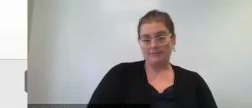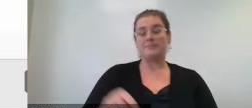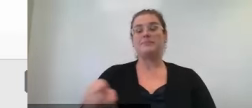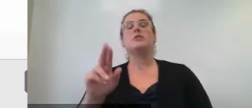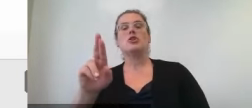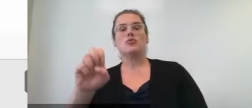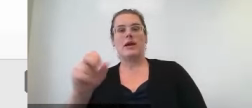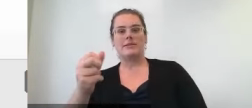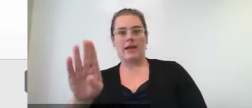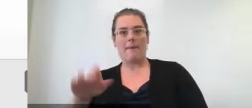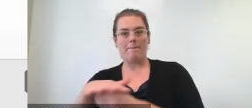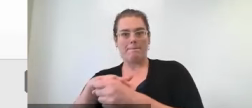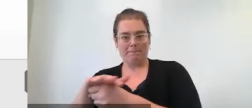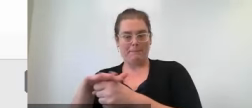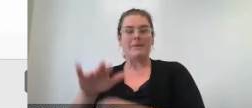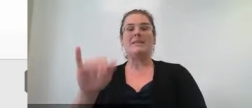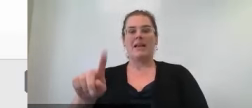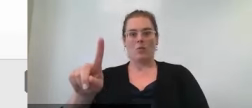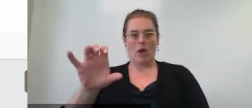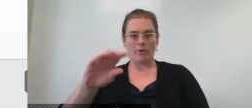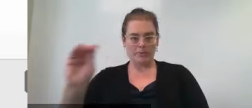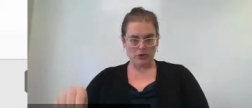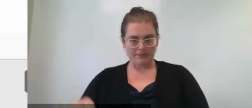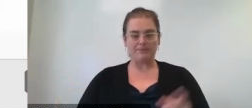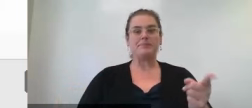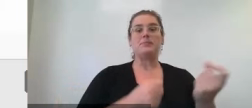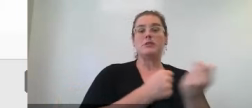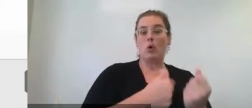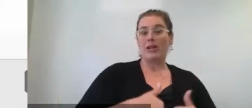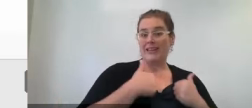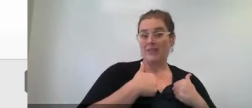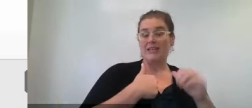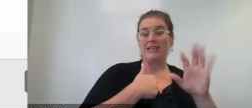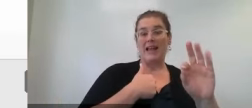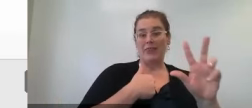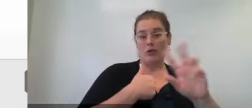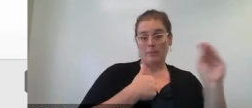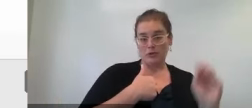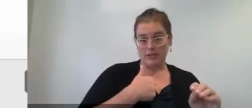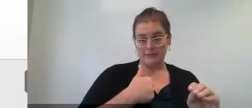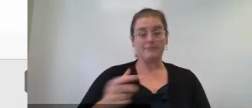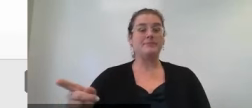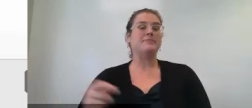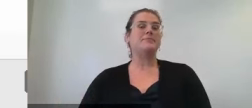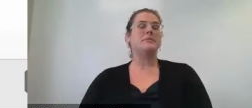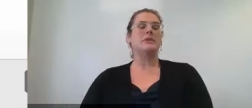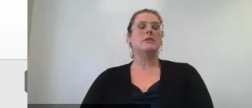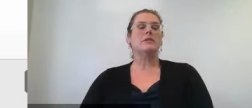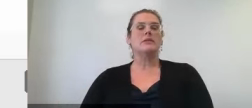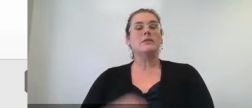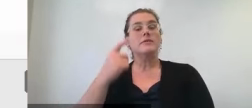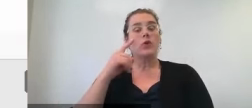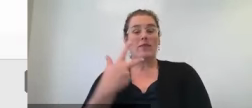Residential habilitation is 100%. Supported living is at 93%. For